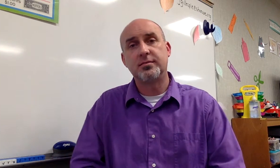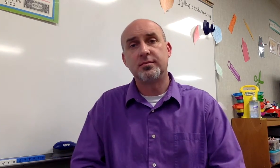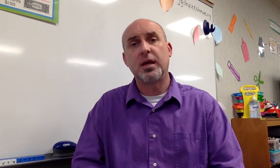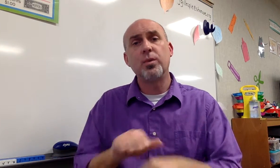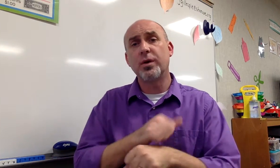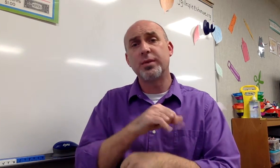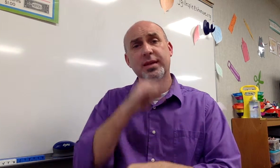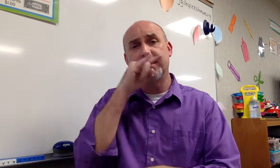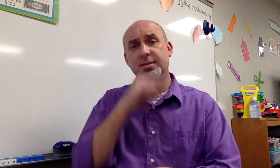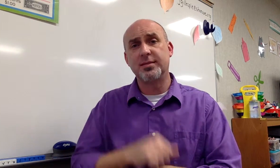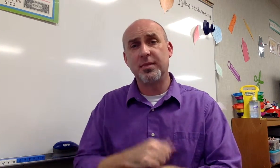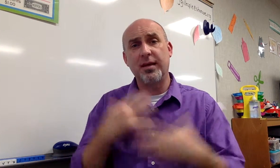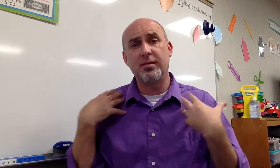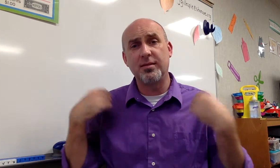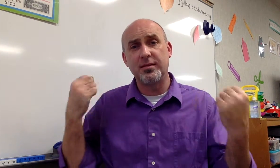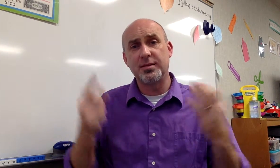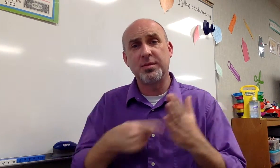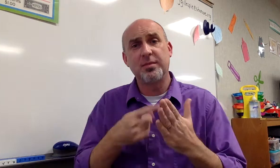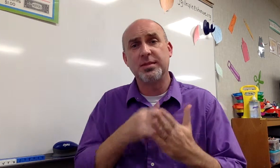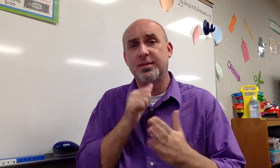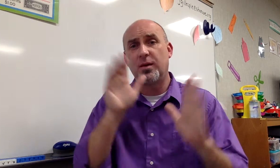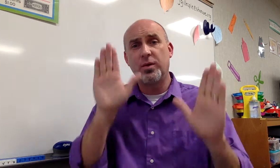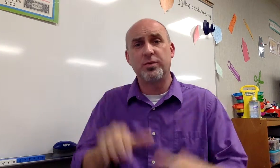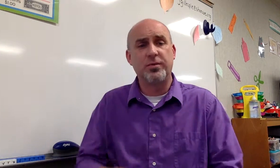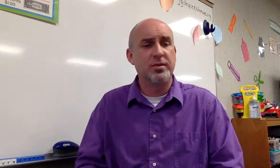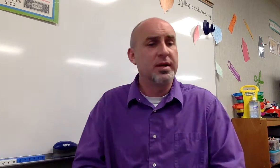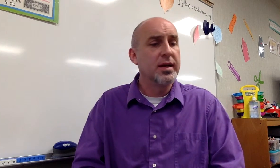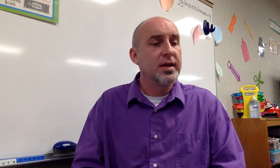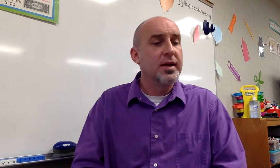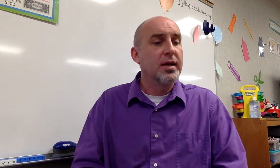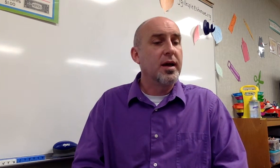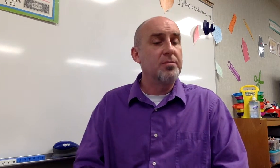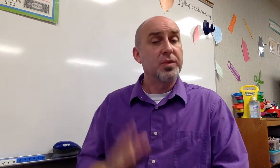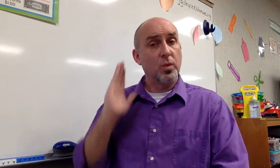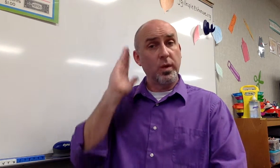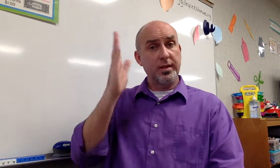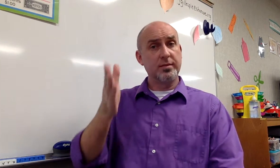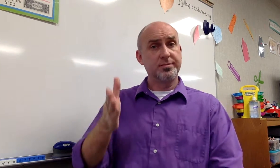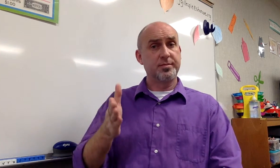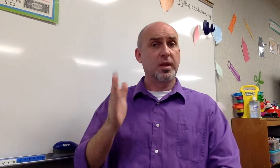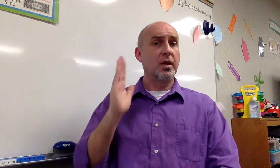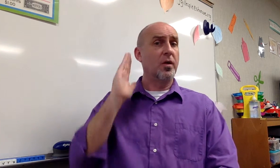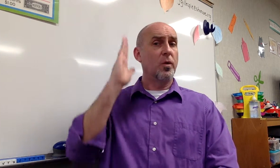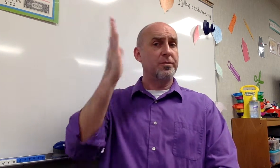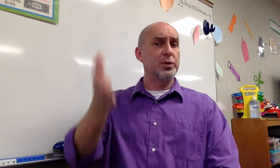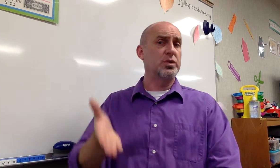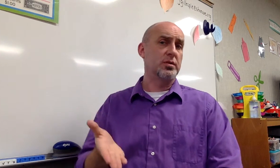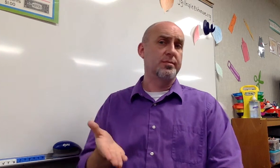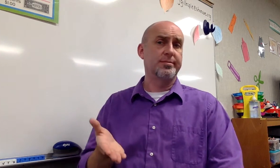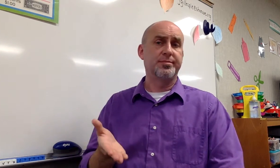I work with kids. My health sometimes not wonderful. Will or future. It